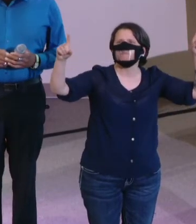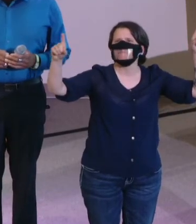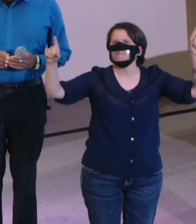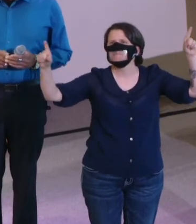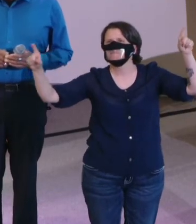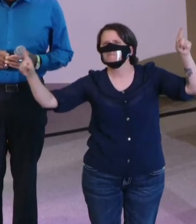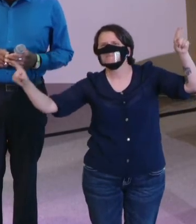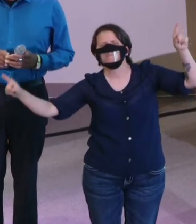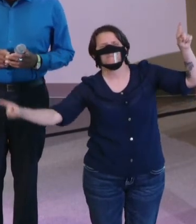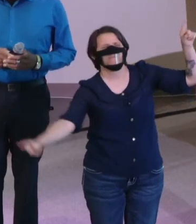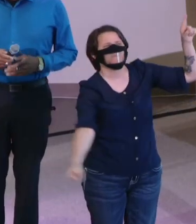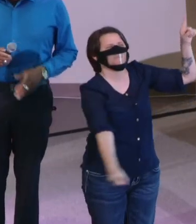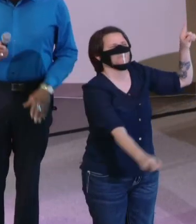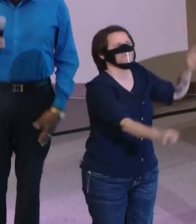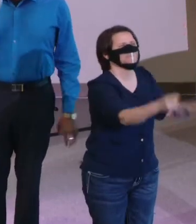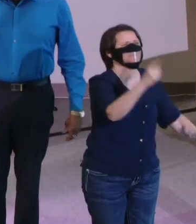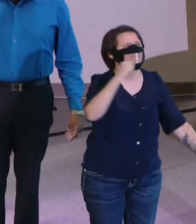say.